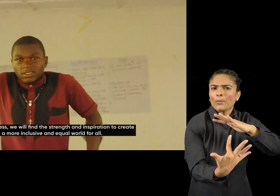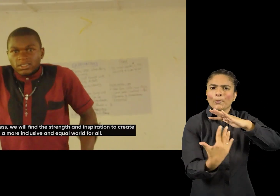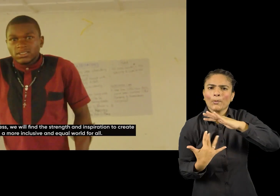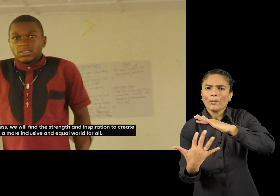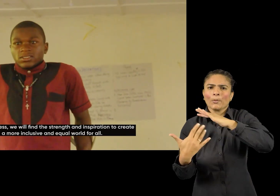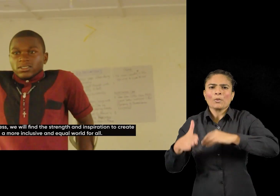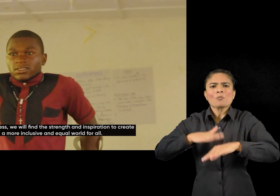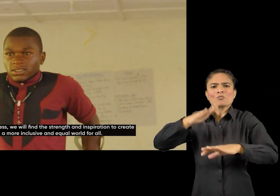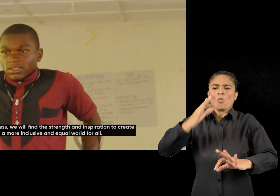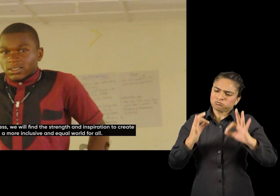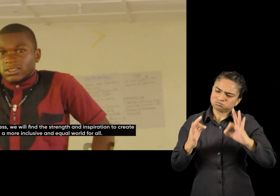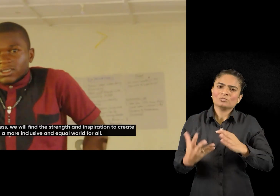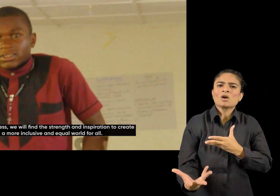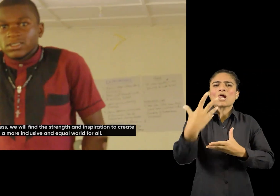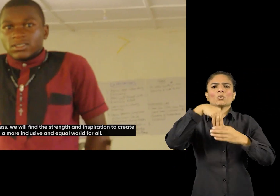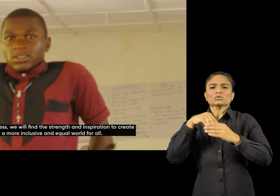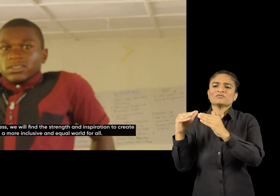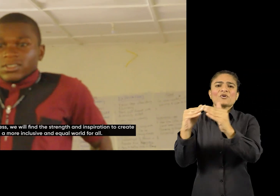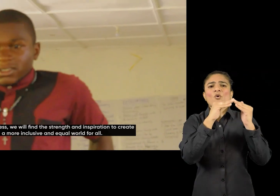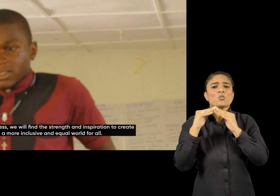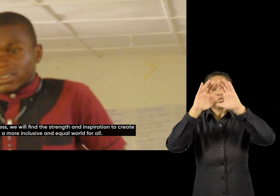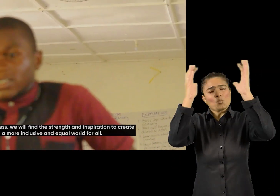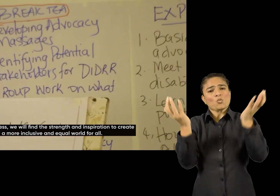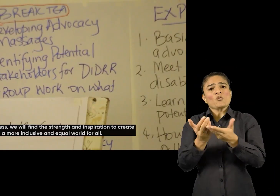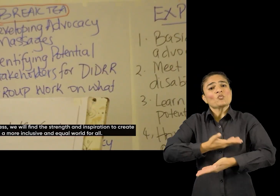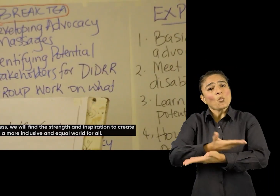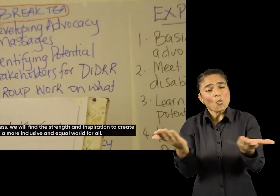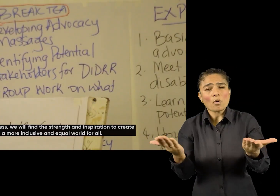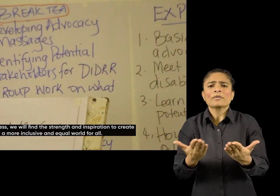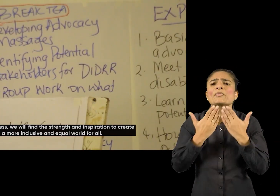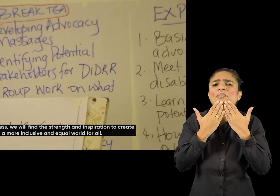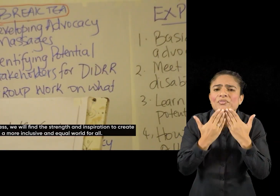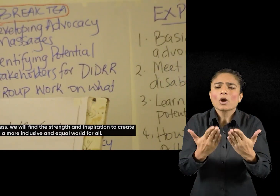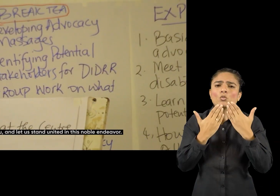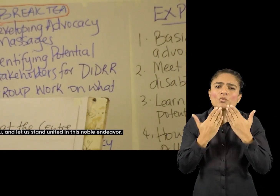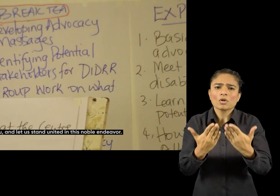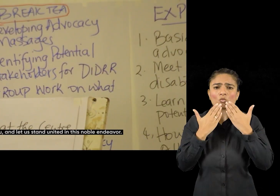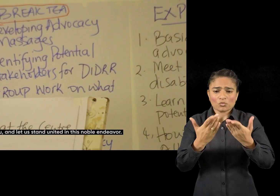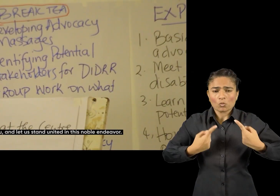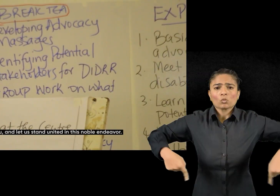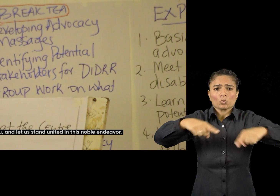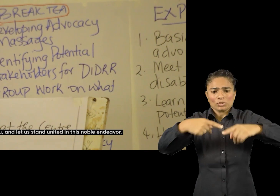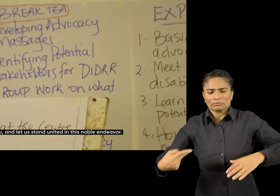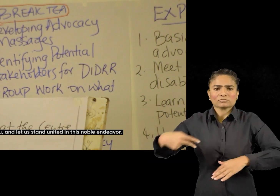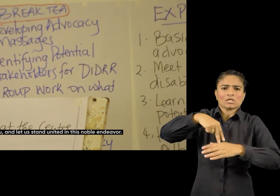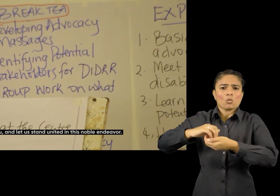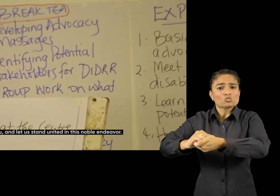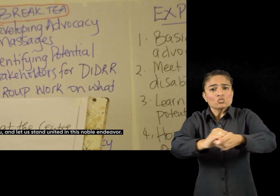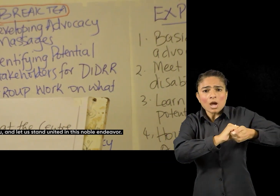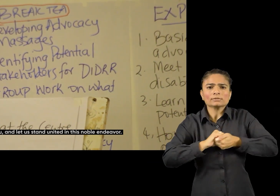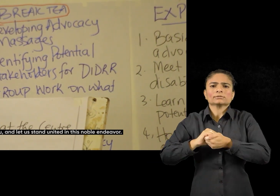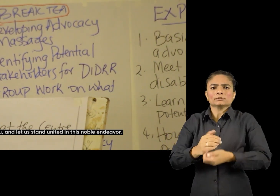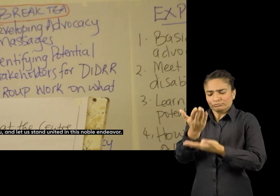and inspiration to create a more inclusive and equal world for all. Thank you, and let